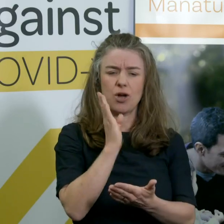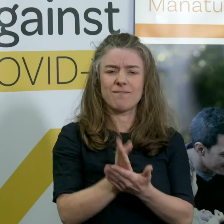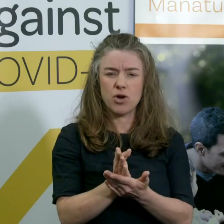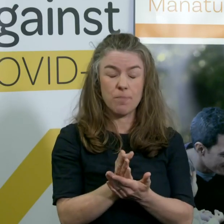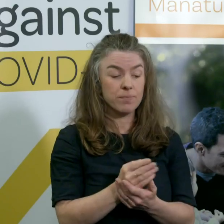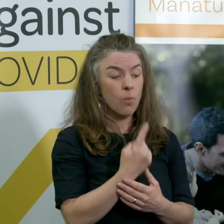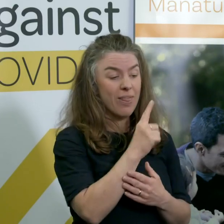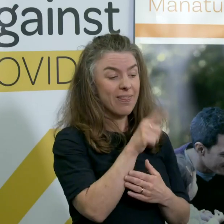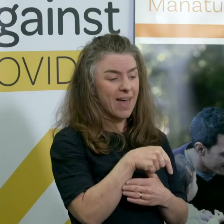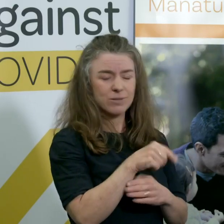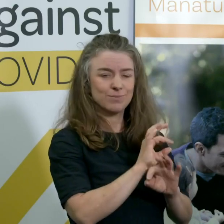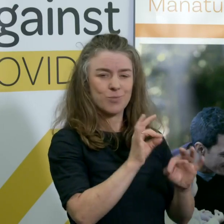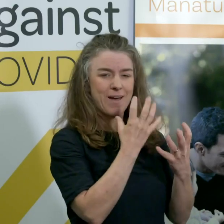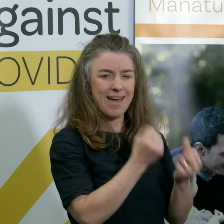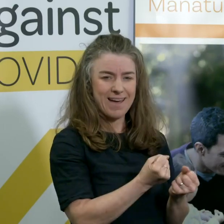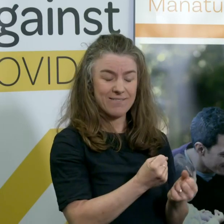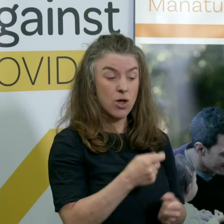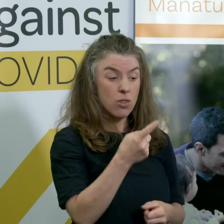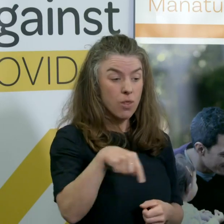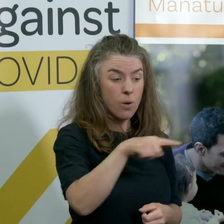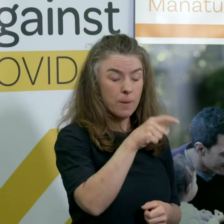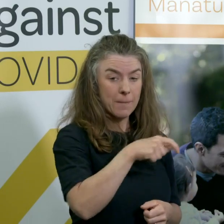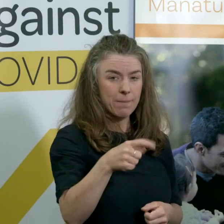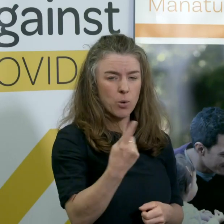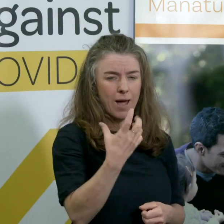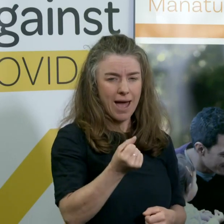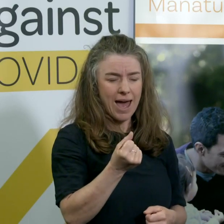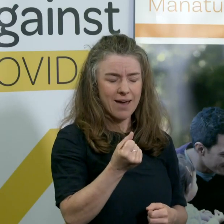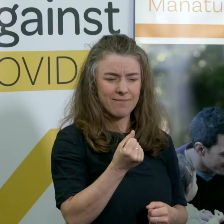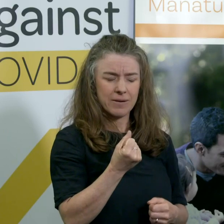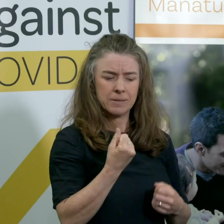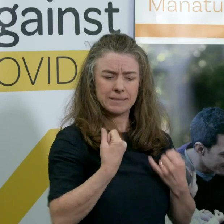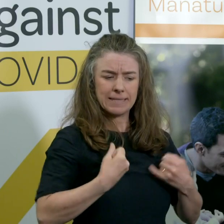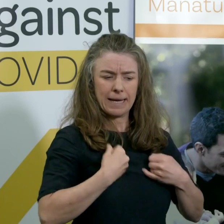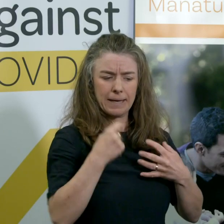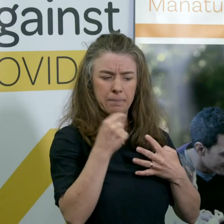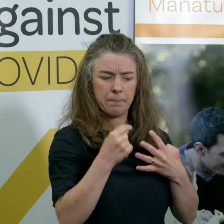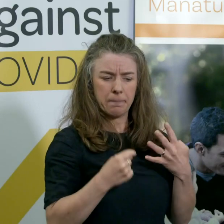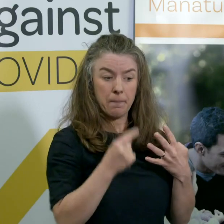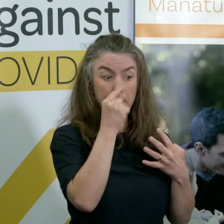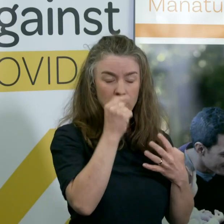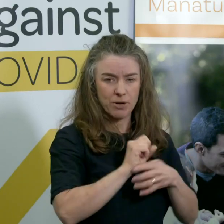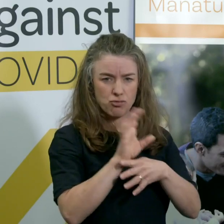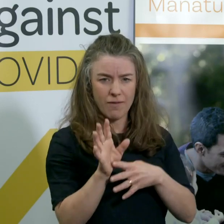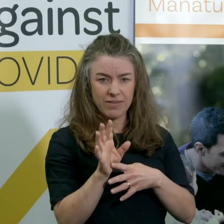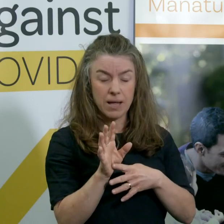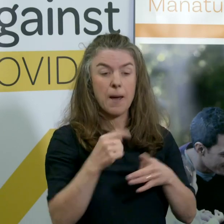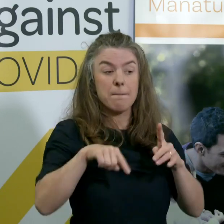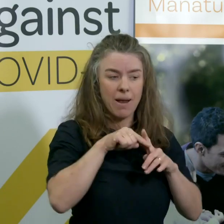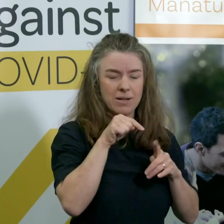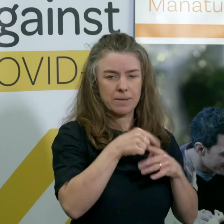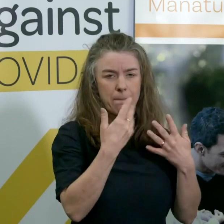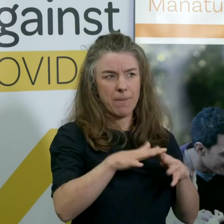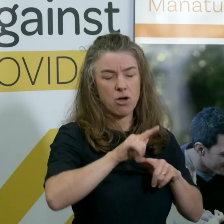tests. All of those would have been in people who had symptoms that could be suggestive of COVID-19 and had either a travel